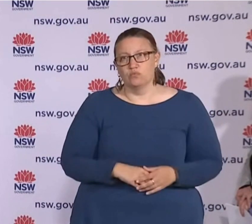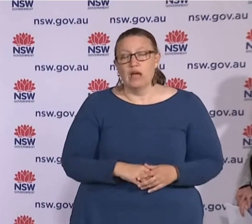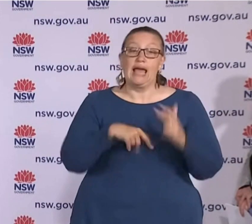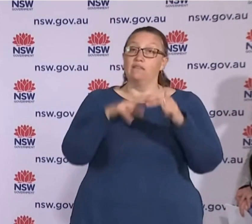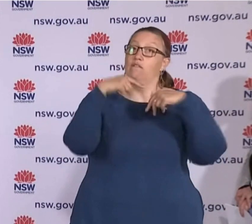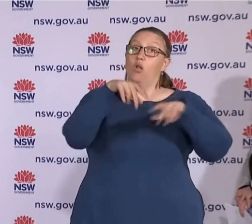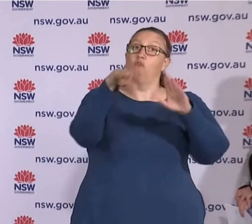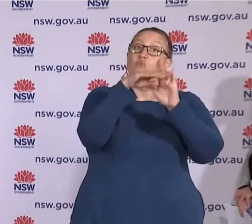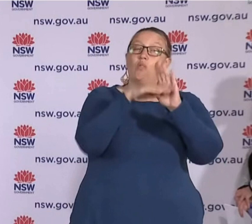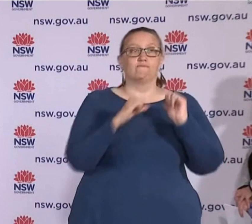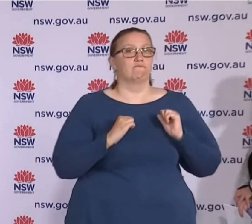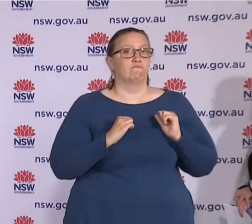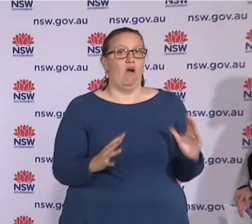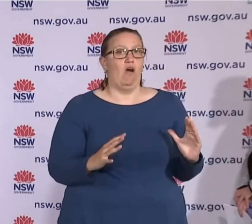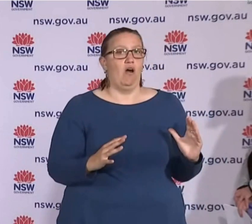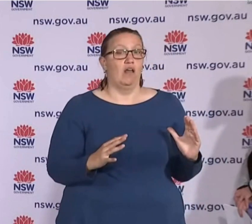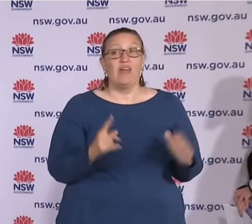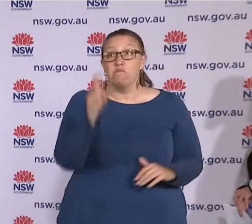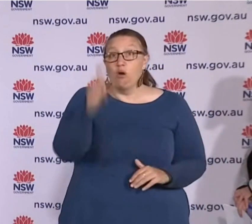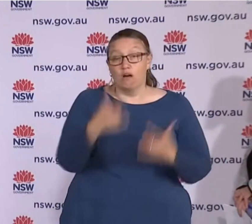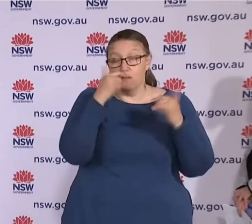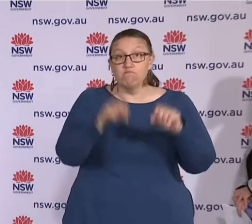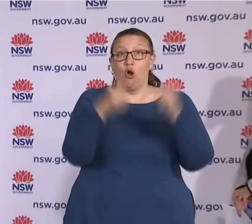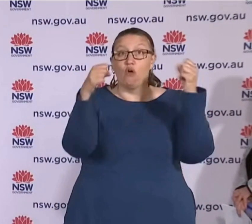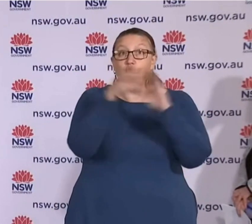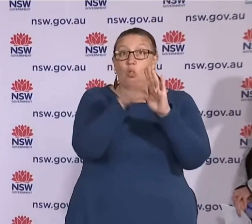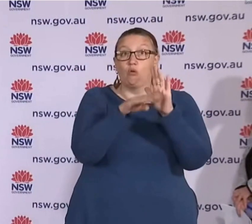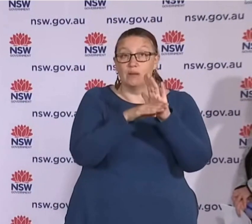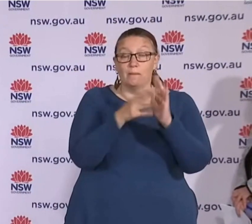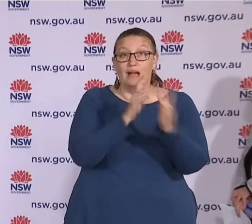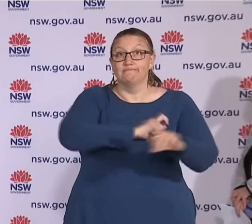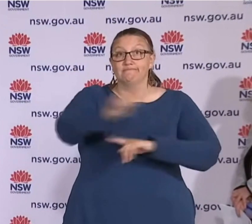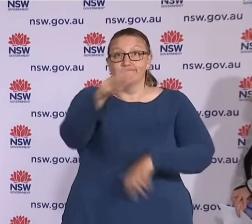thing, and I'm really glad the police have charged them. They're